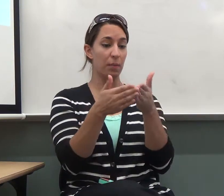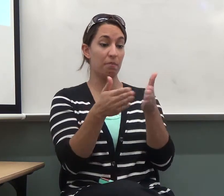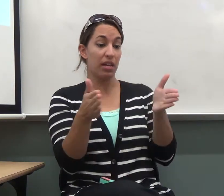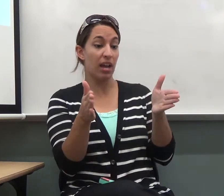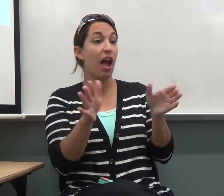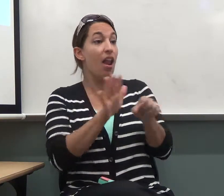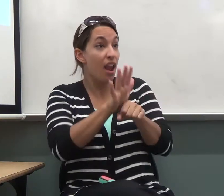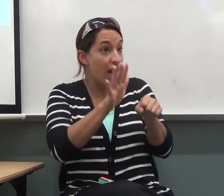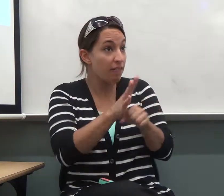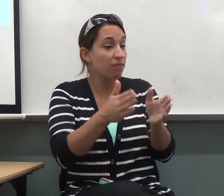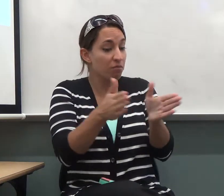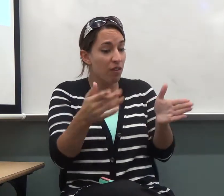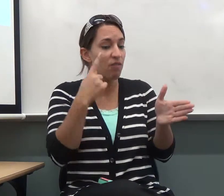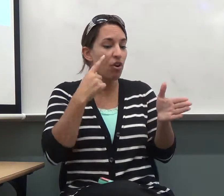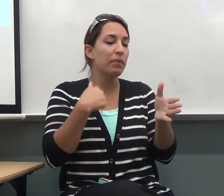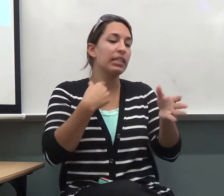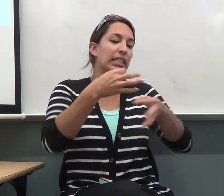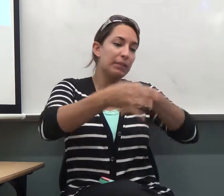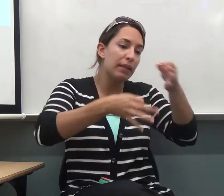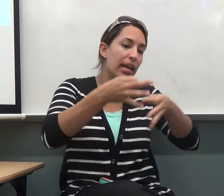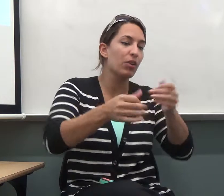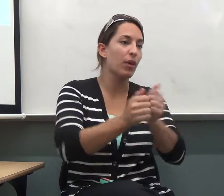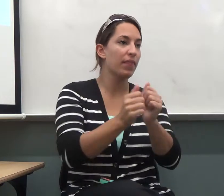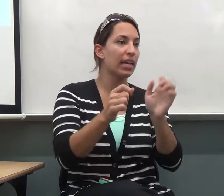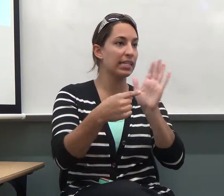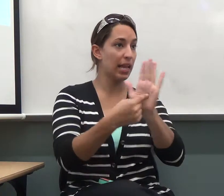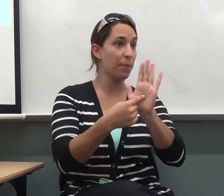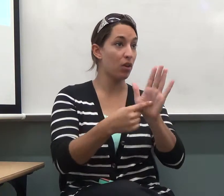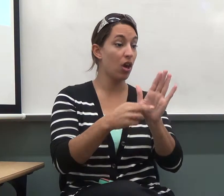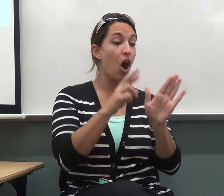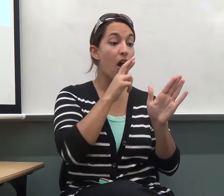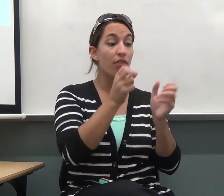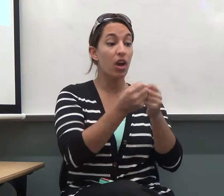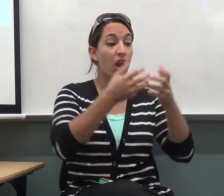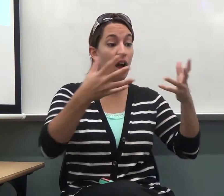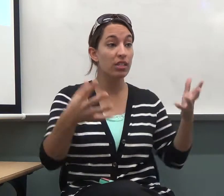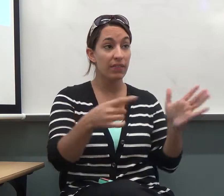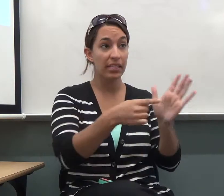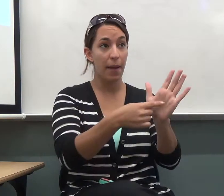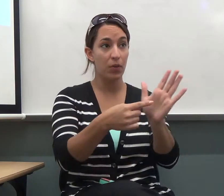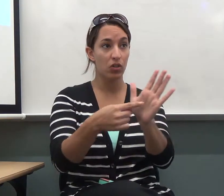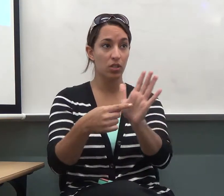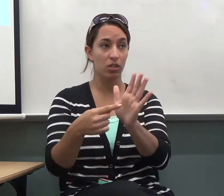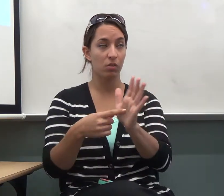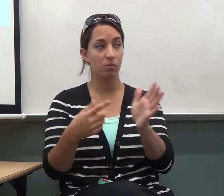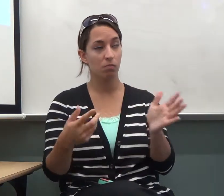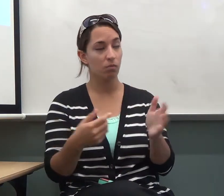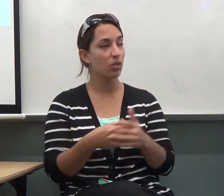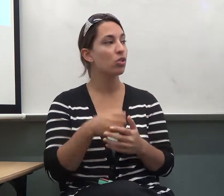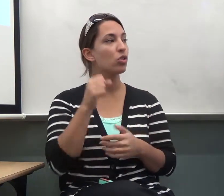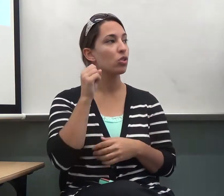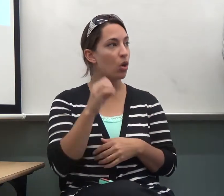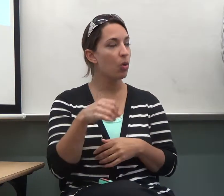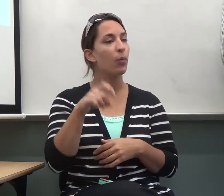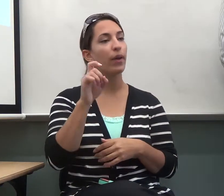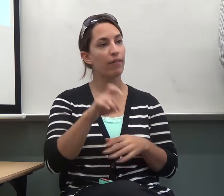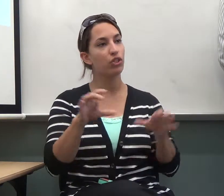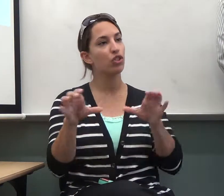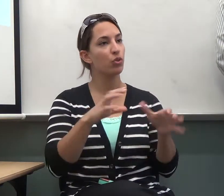explain it with an example, okay? Are there lots of examples? So we have to do what we've done already, and